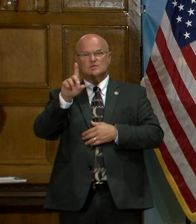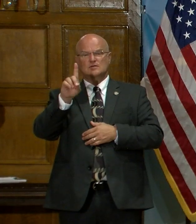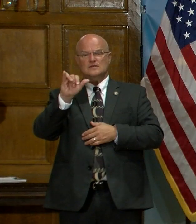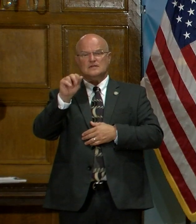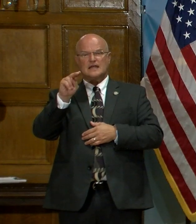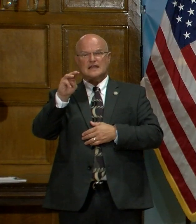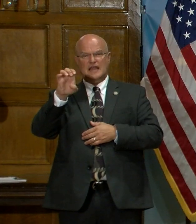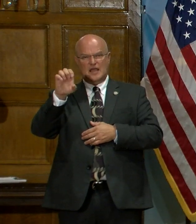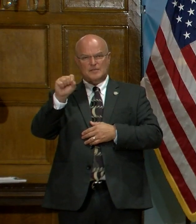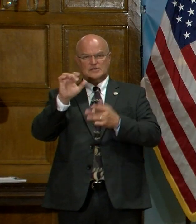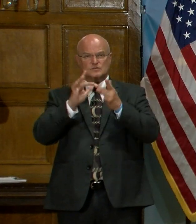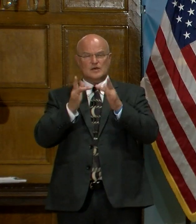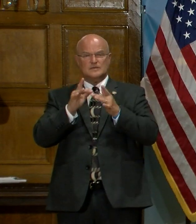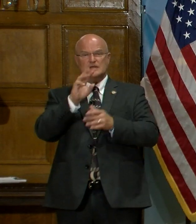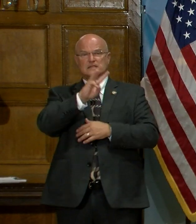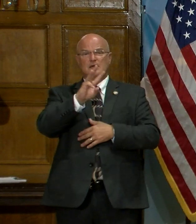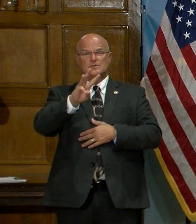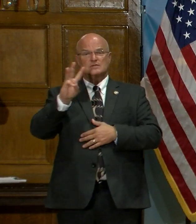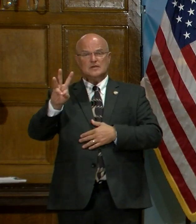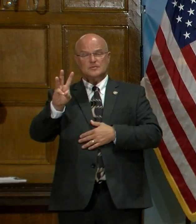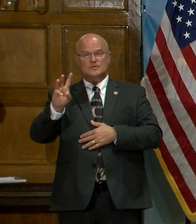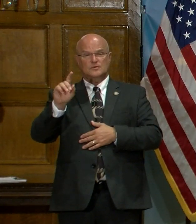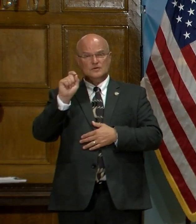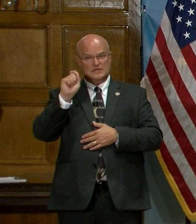website. Their website is